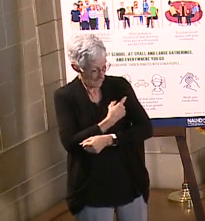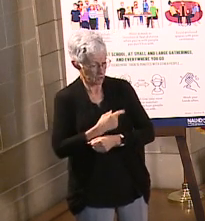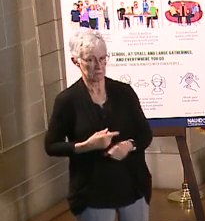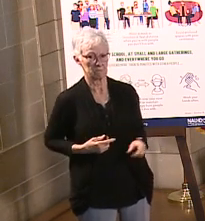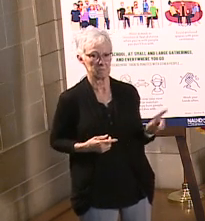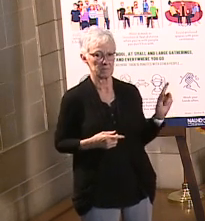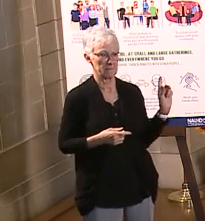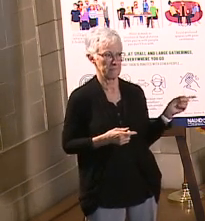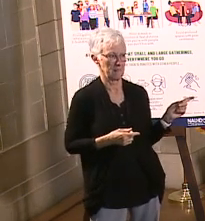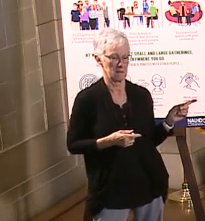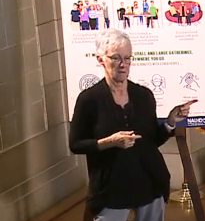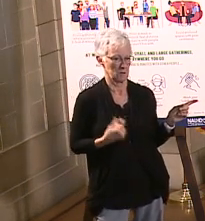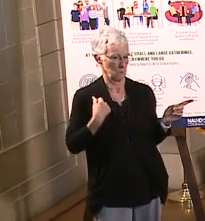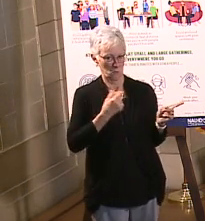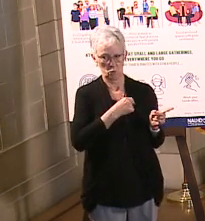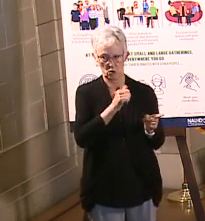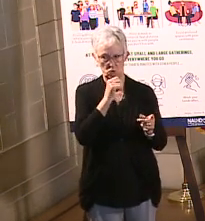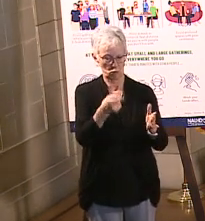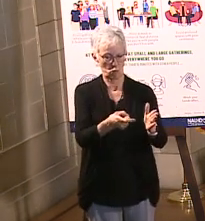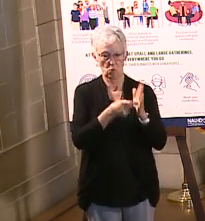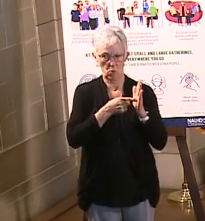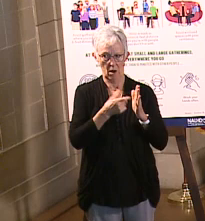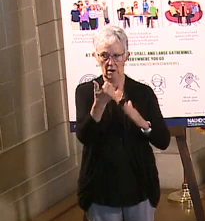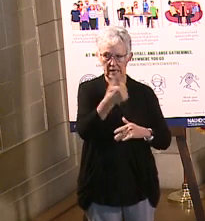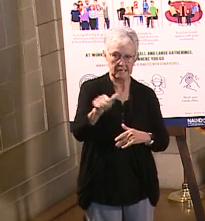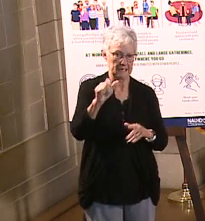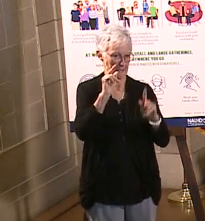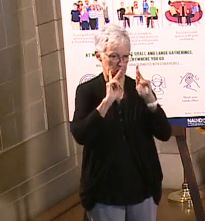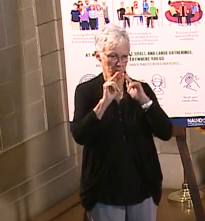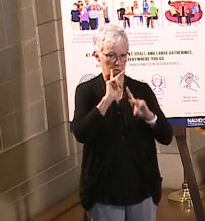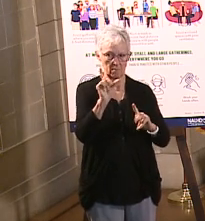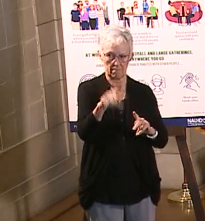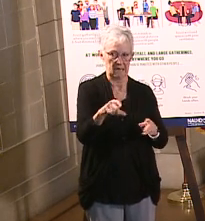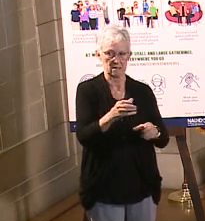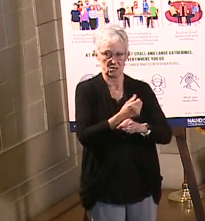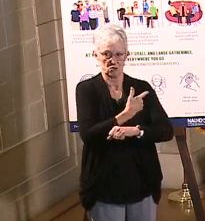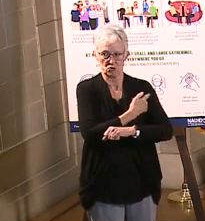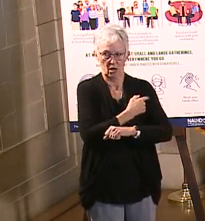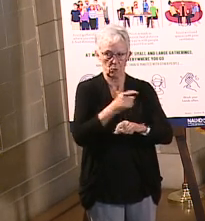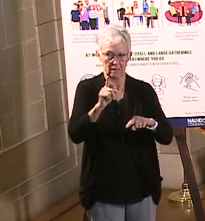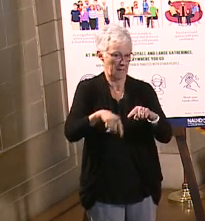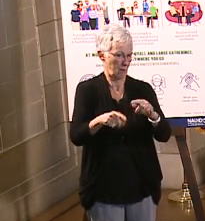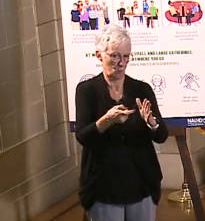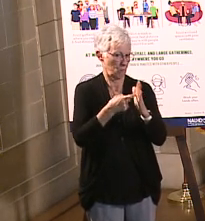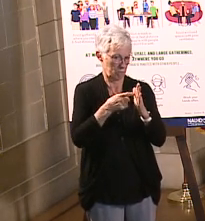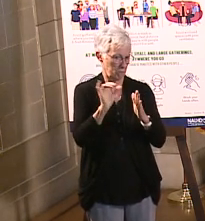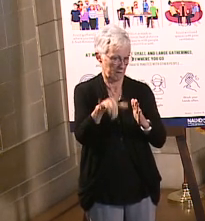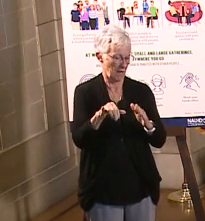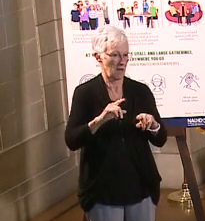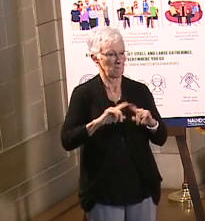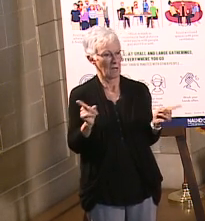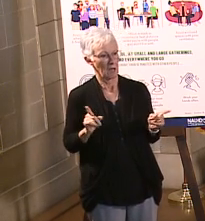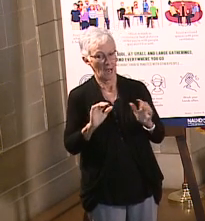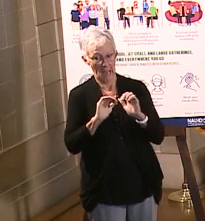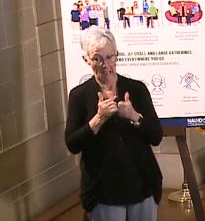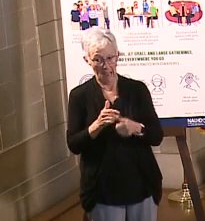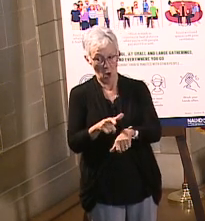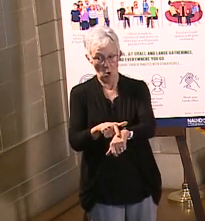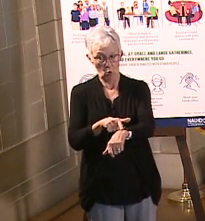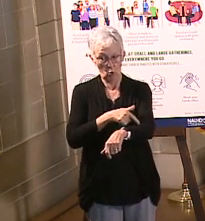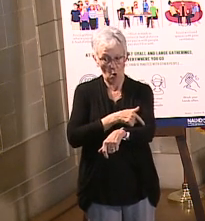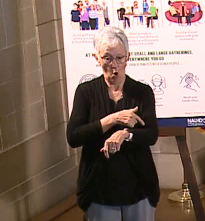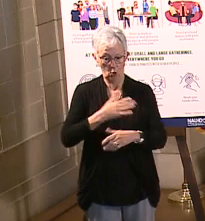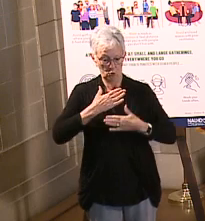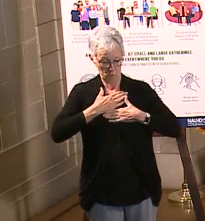That will be up to the person to decide whether or not they want to get it. Again, the data with regard to how long your